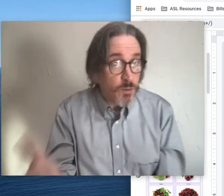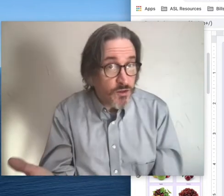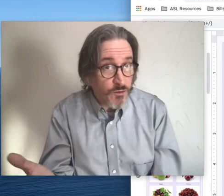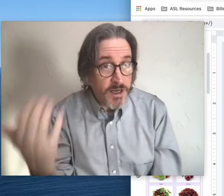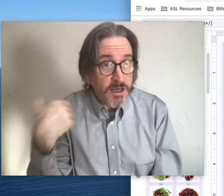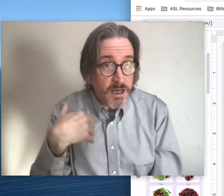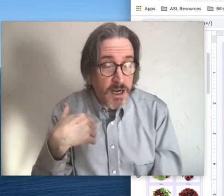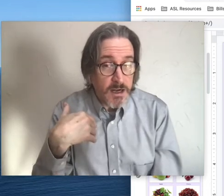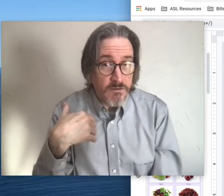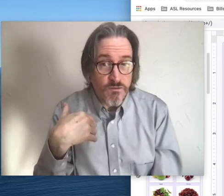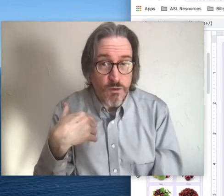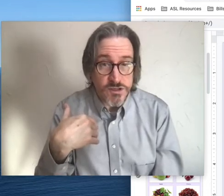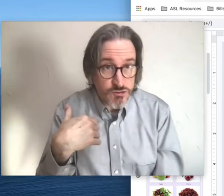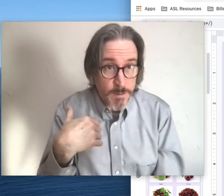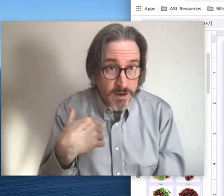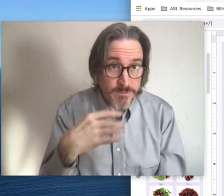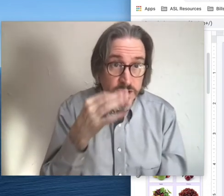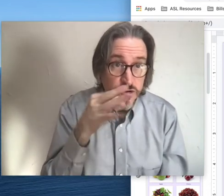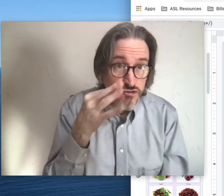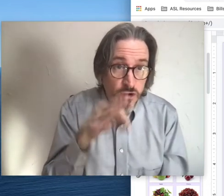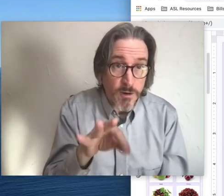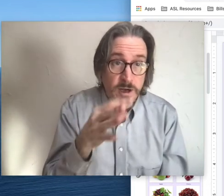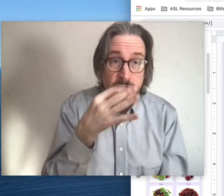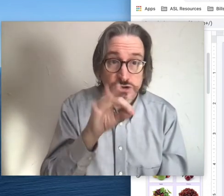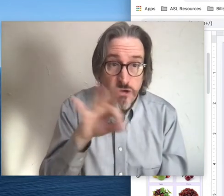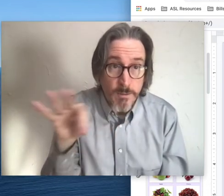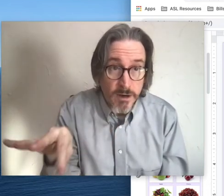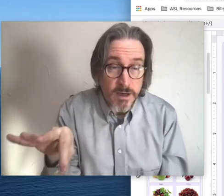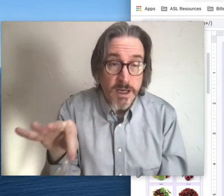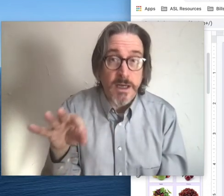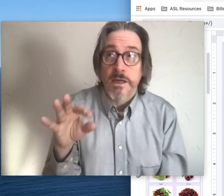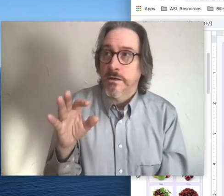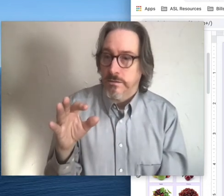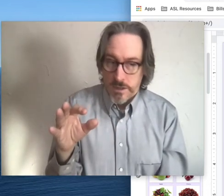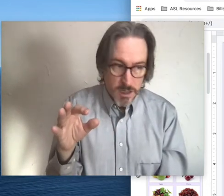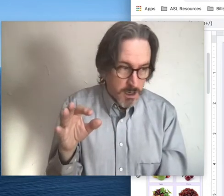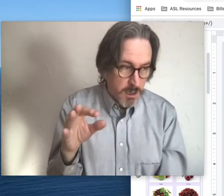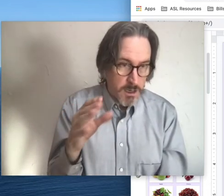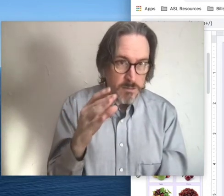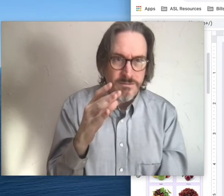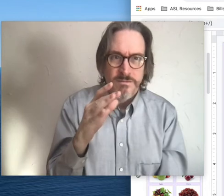Remember, there were three for strawberry. Strawberry, strawberry,